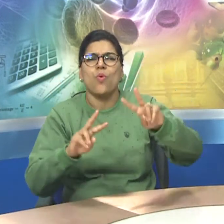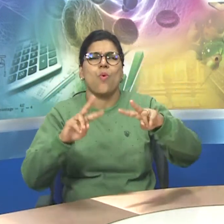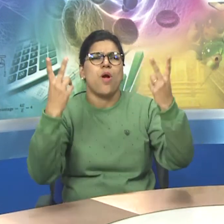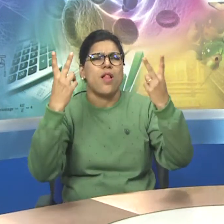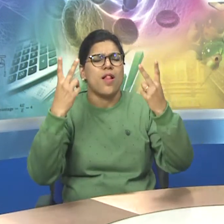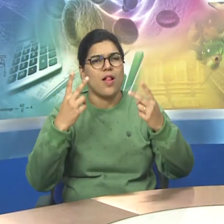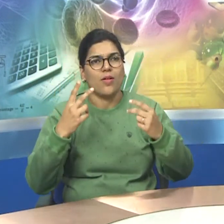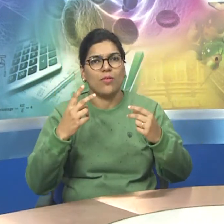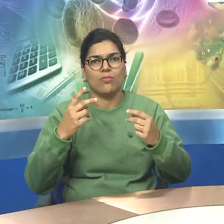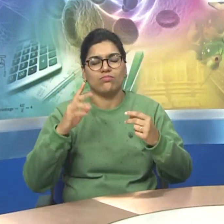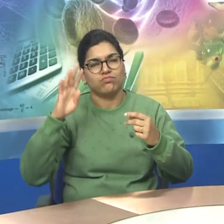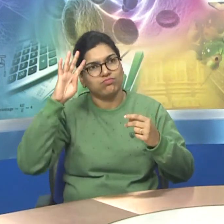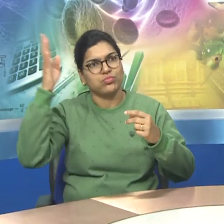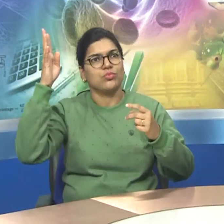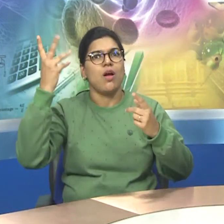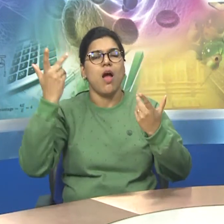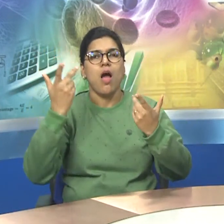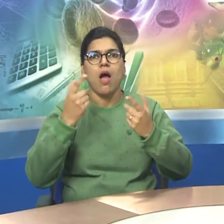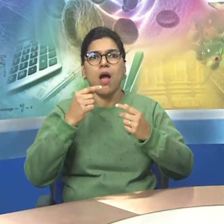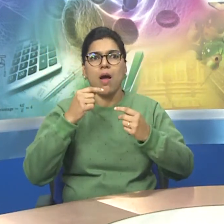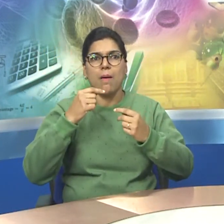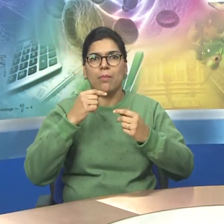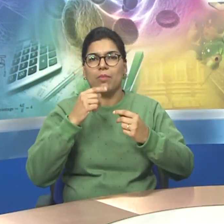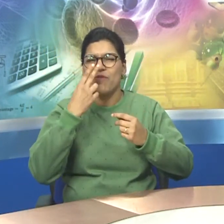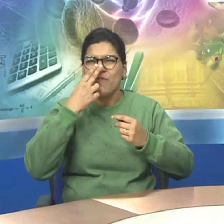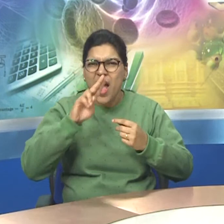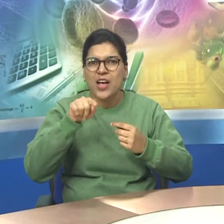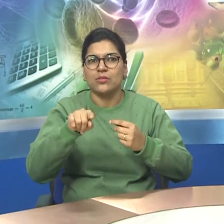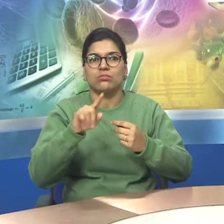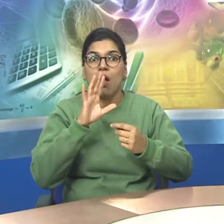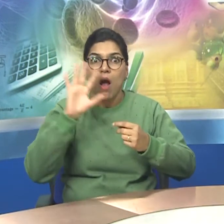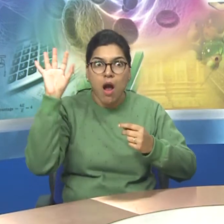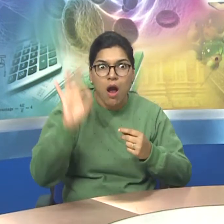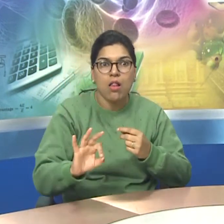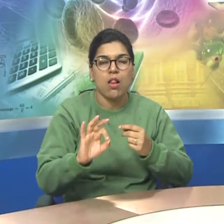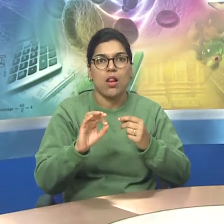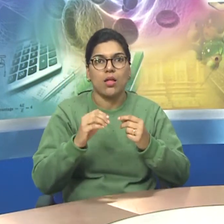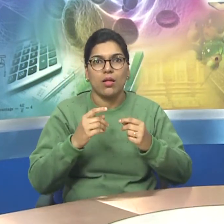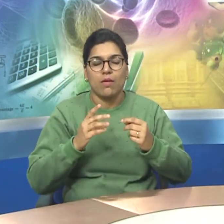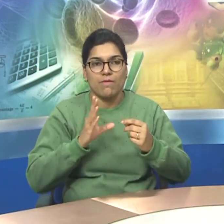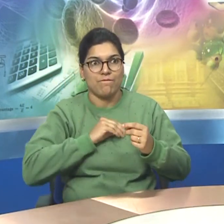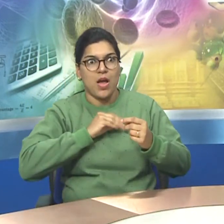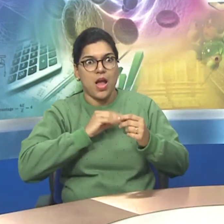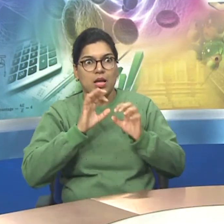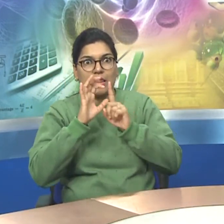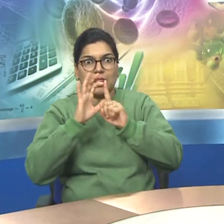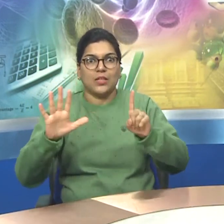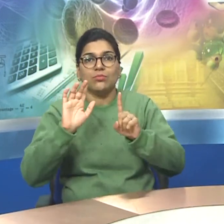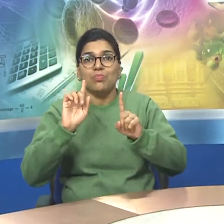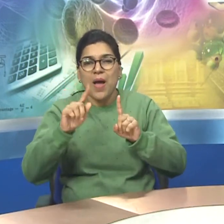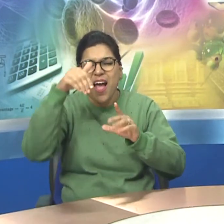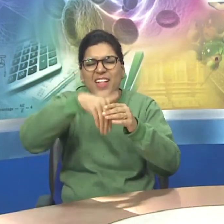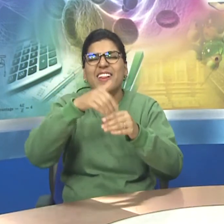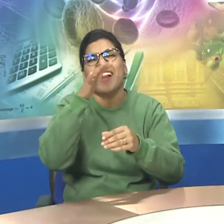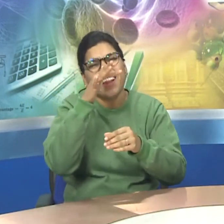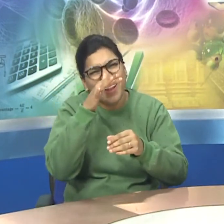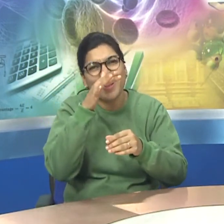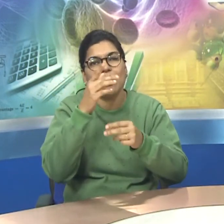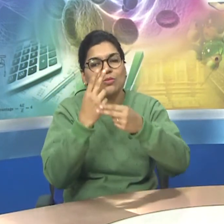any storybook of any of your choice. Some people read fun books. Some people read